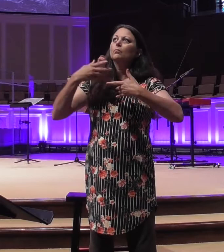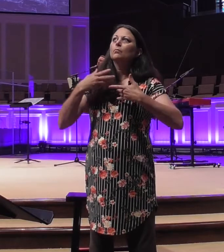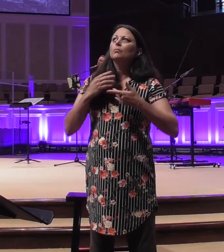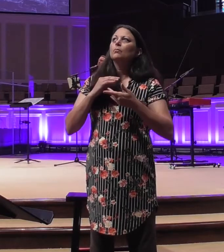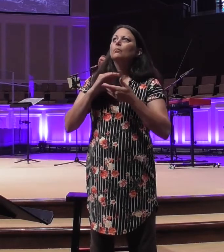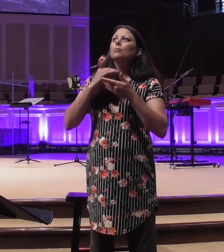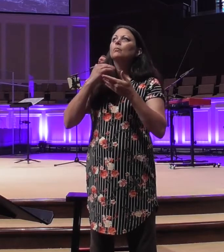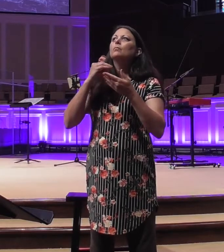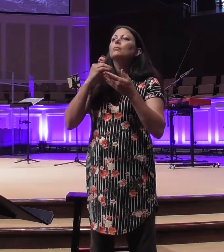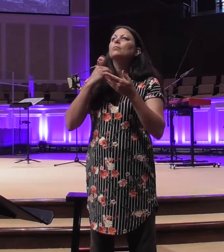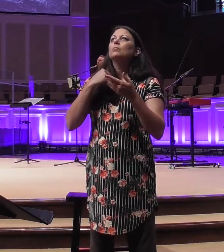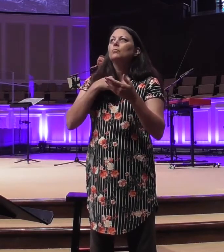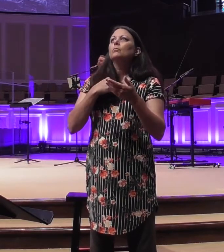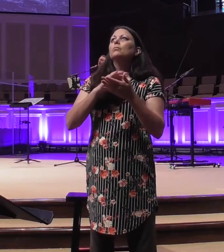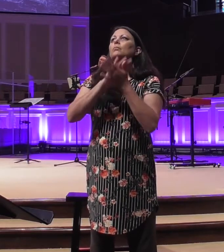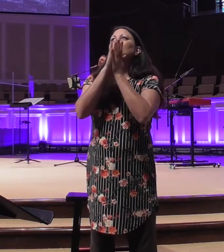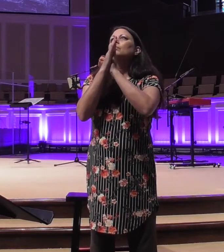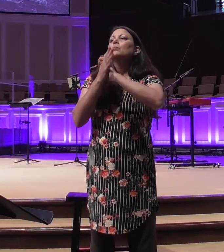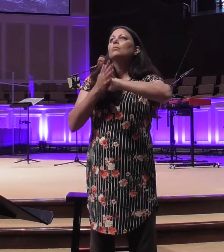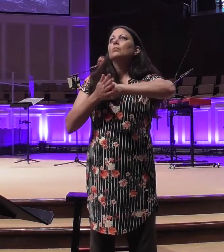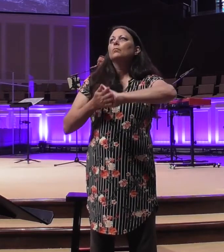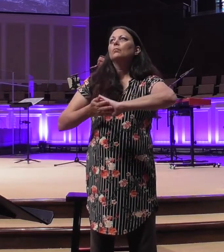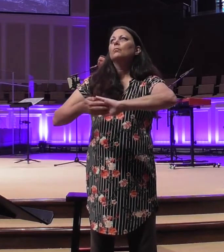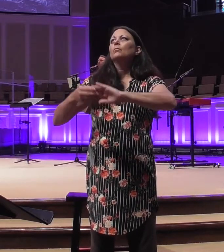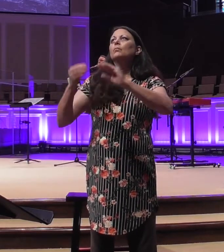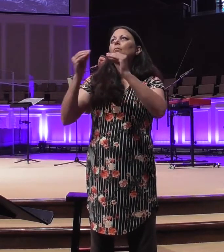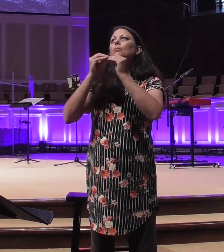Jesus. Make me more like